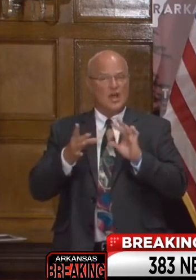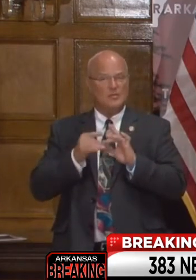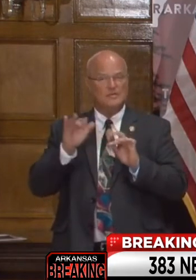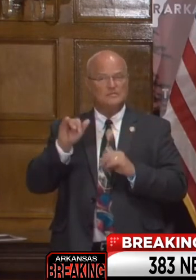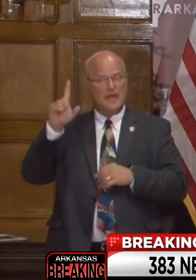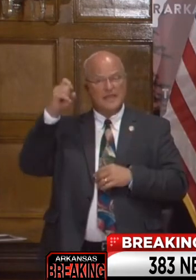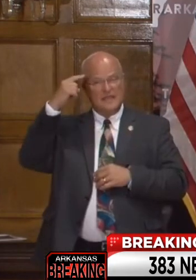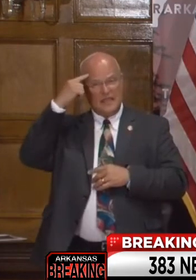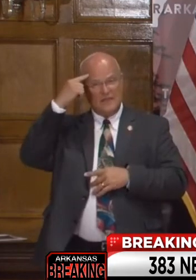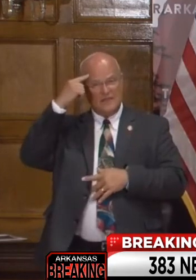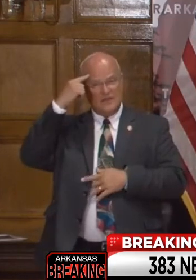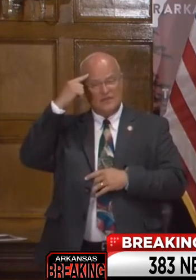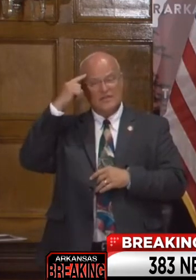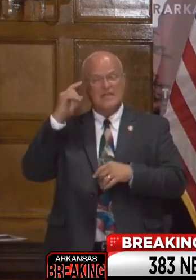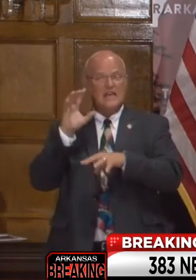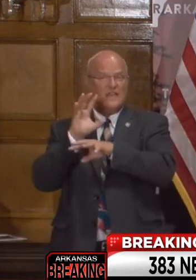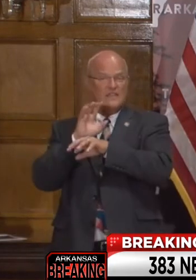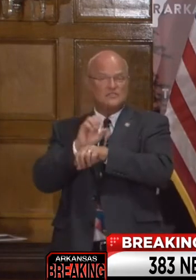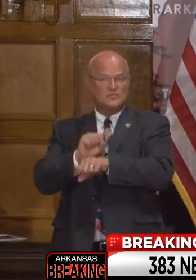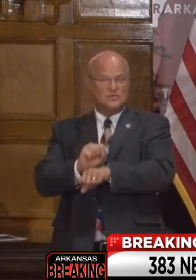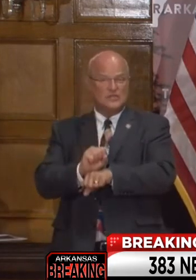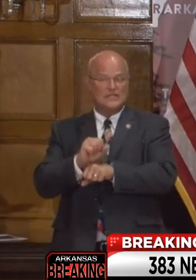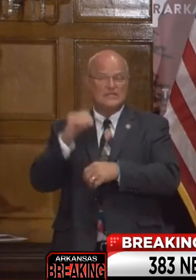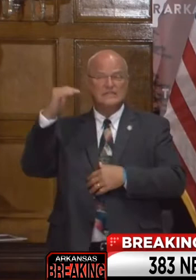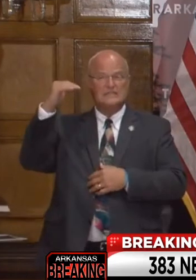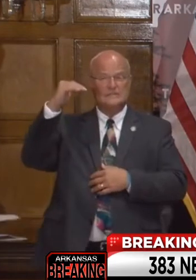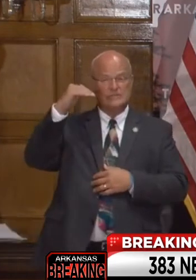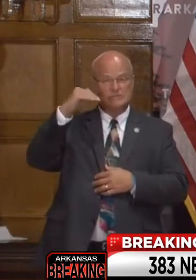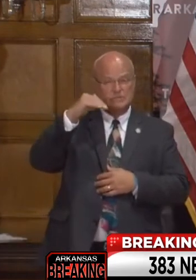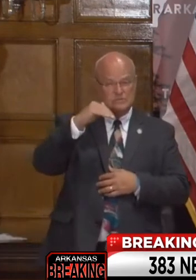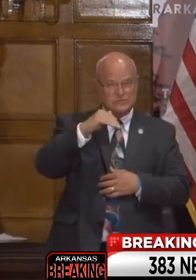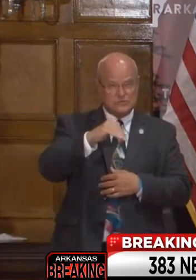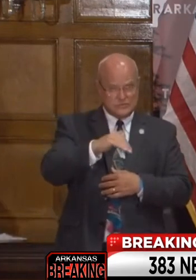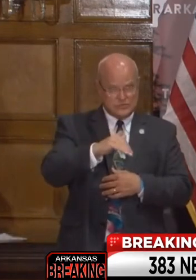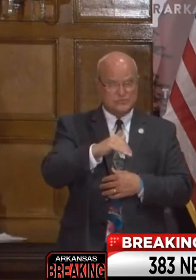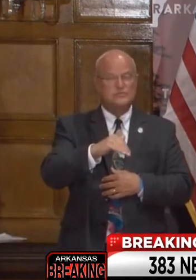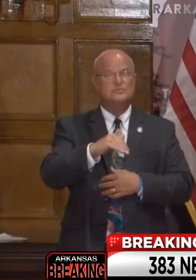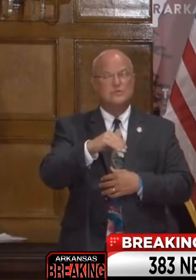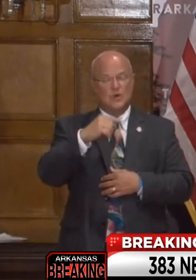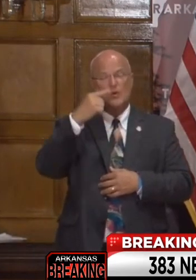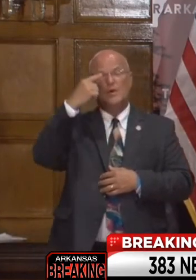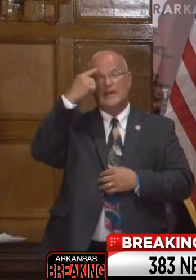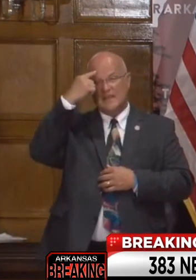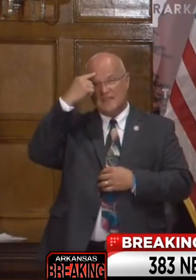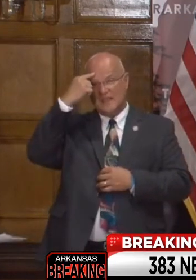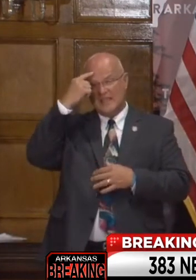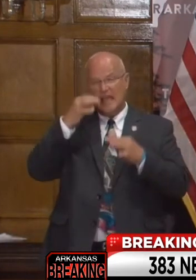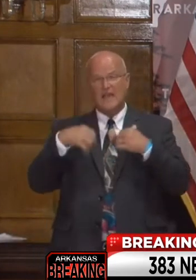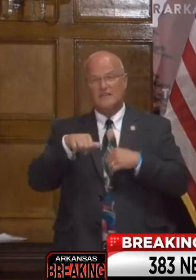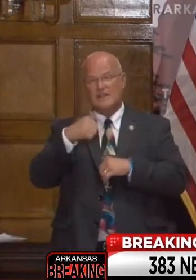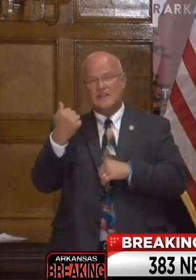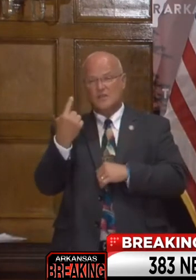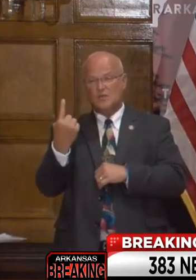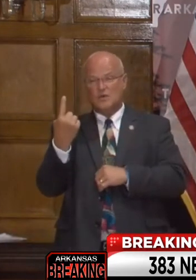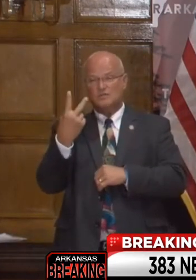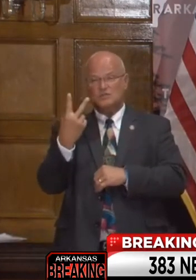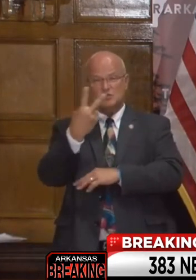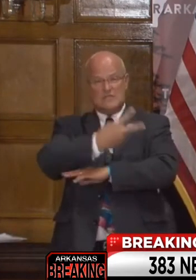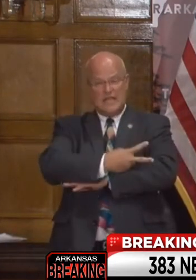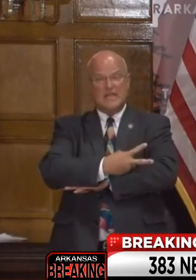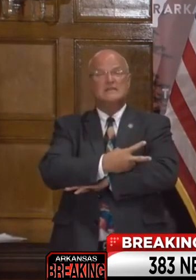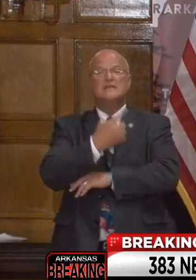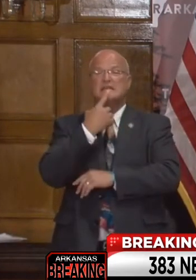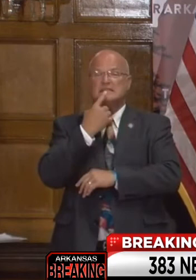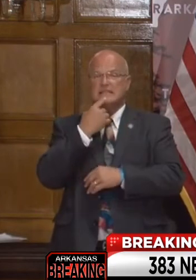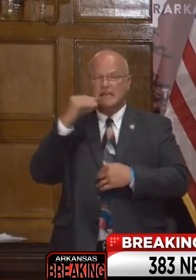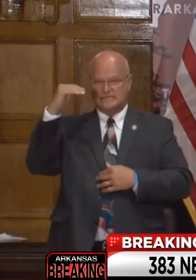governor, the trend appears to be going down. We think that if we have another day or two of this, we can definitely